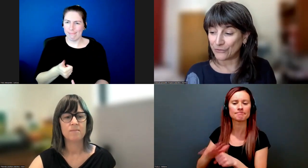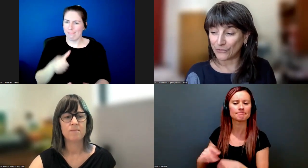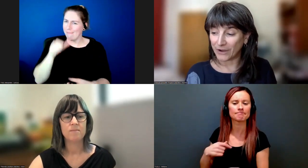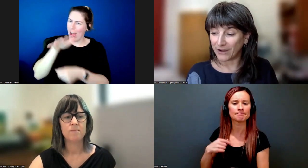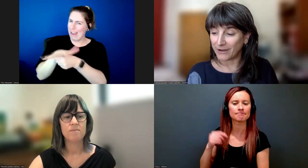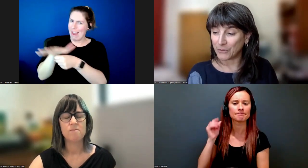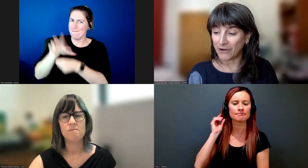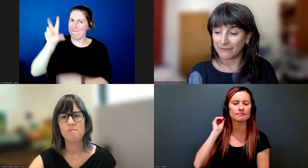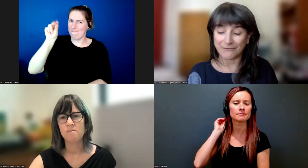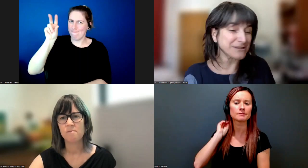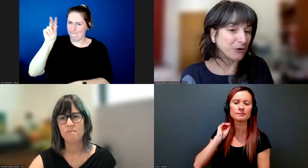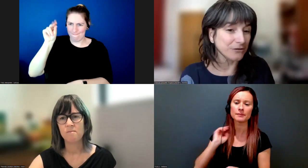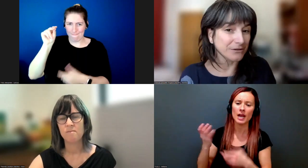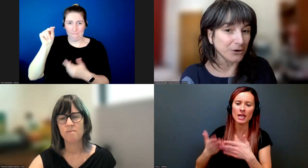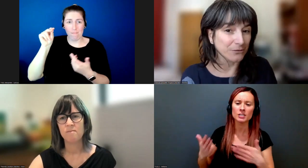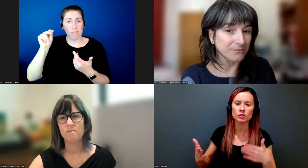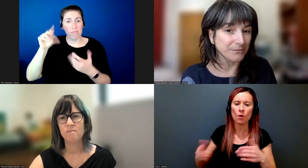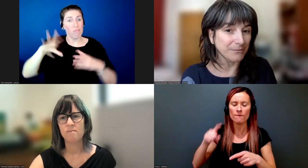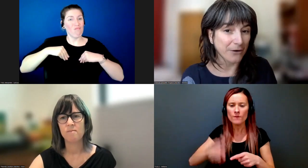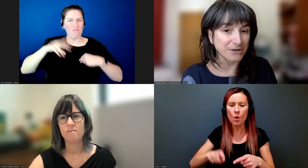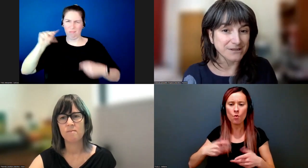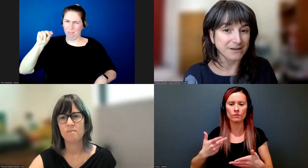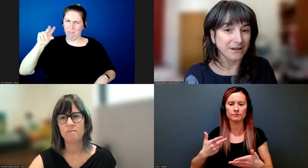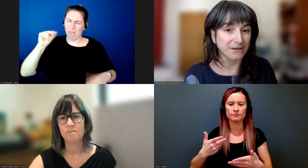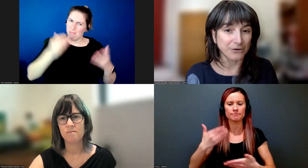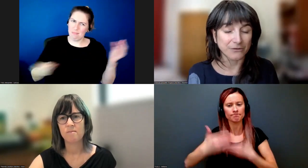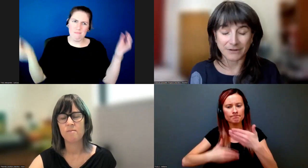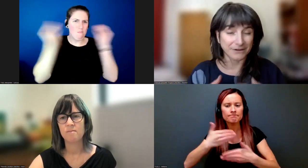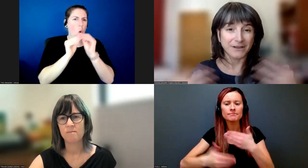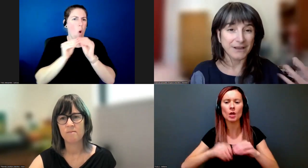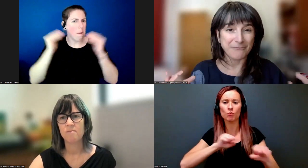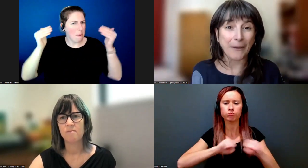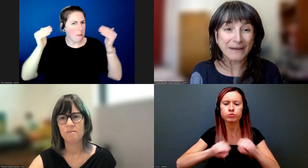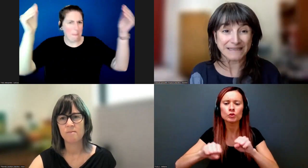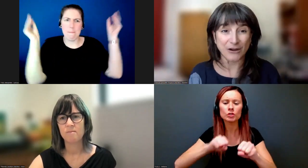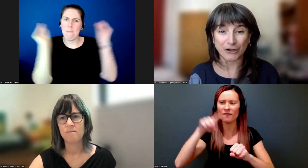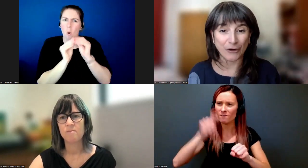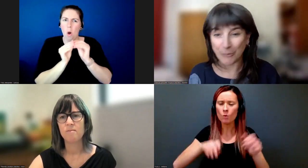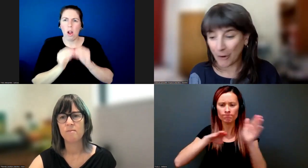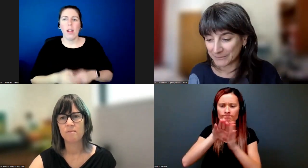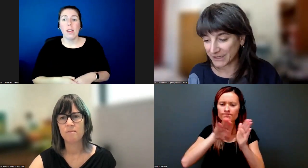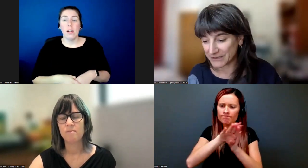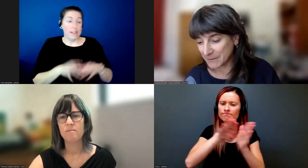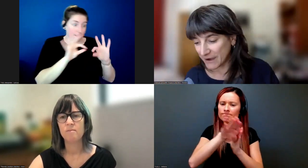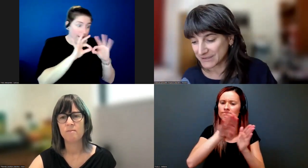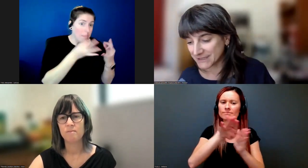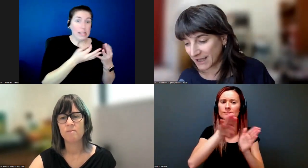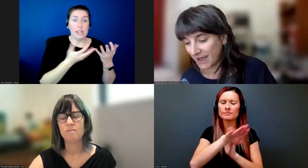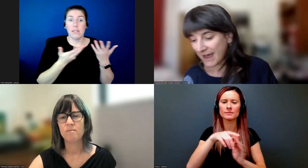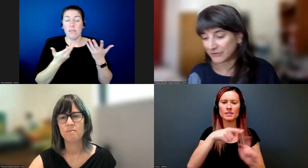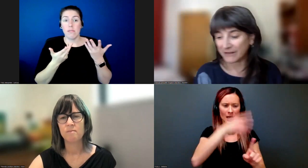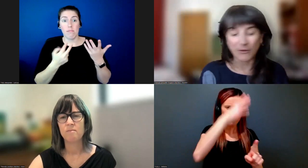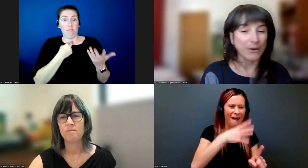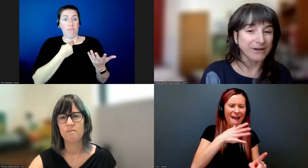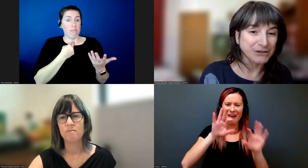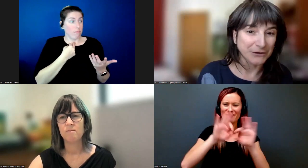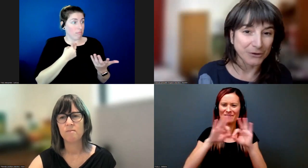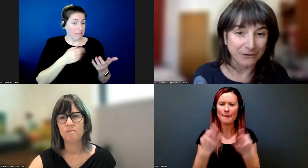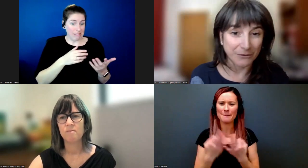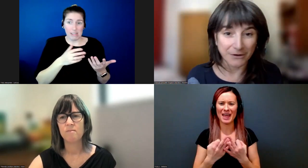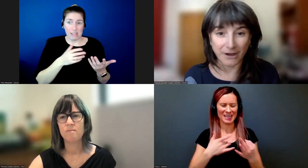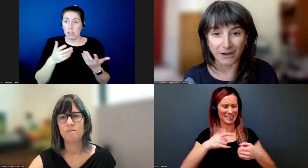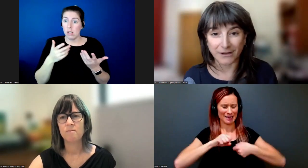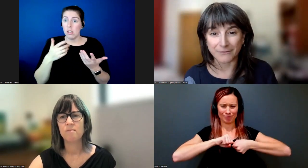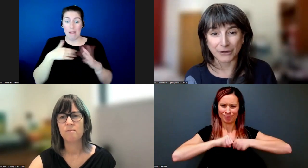move on faster. You know, parents, you know, families are torn apart because parents have to give away their children